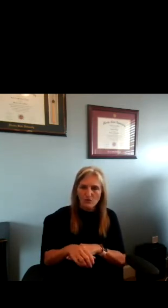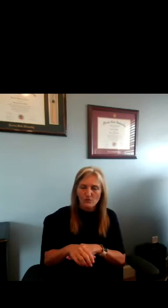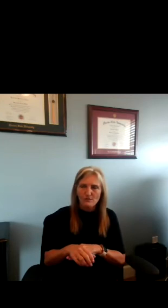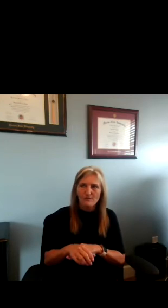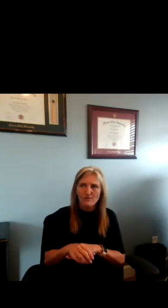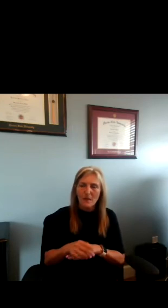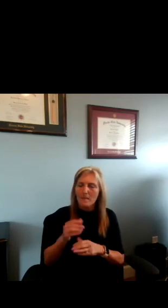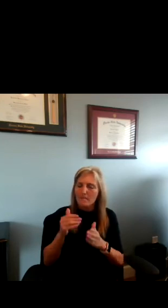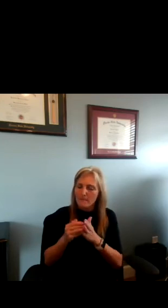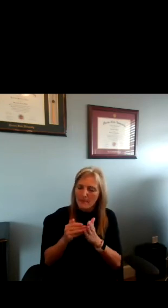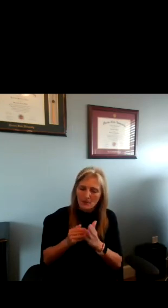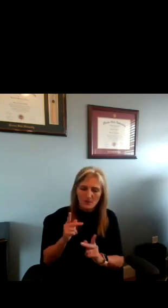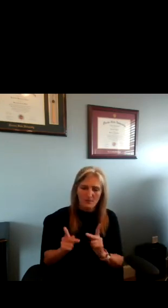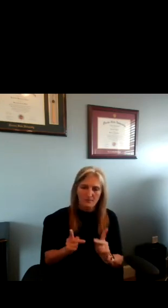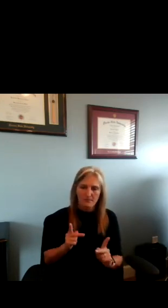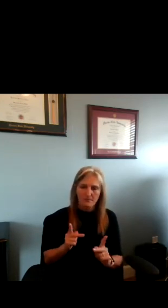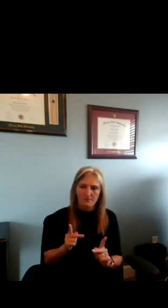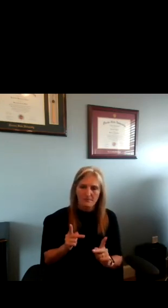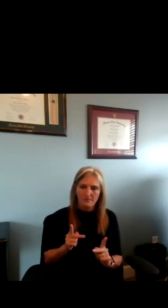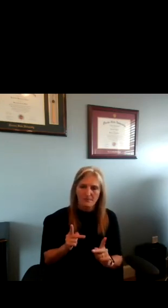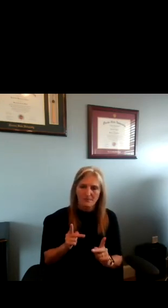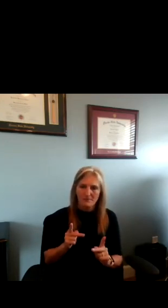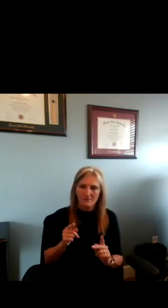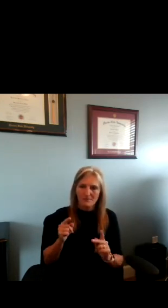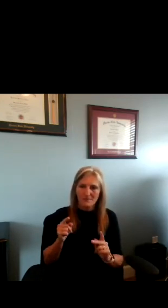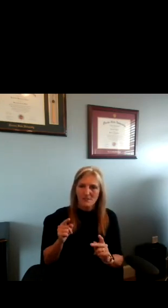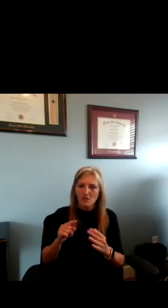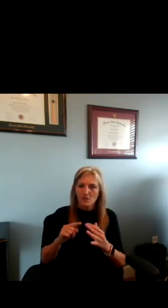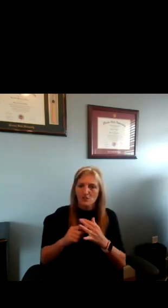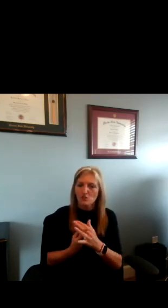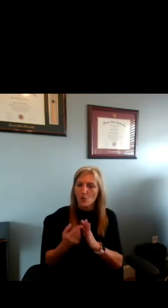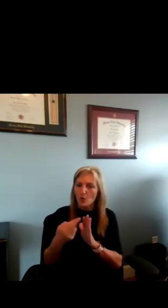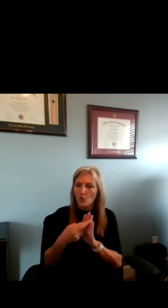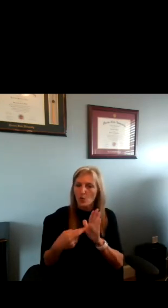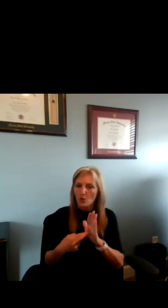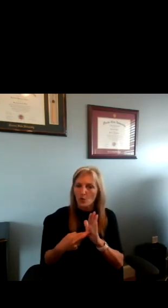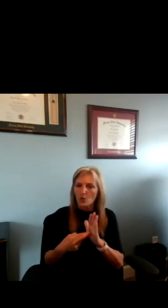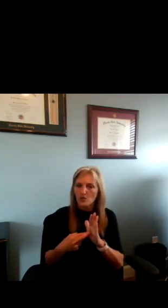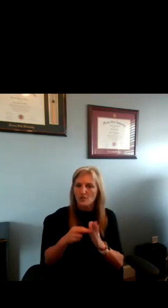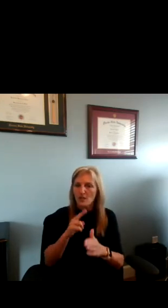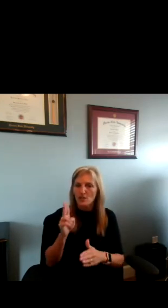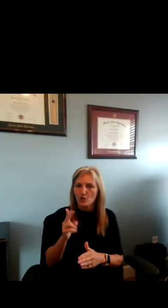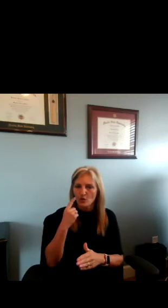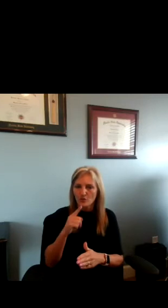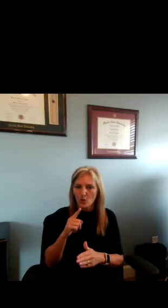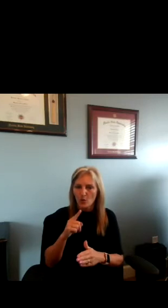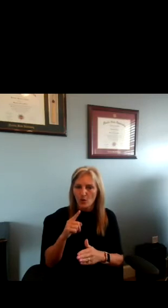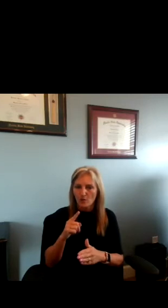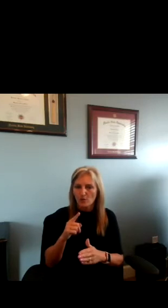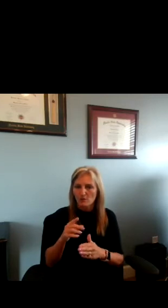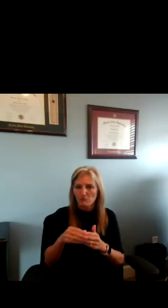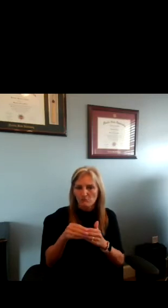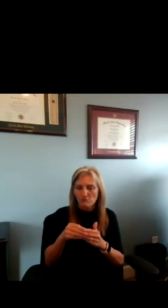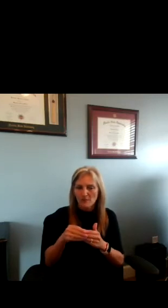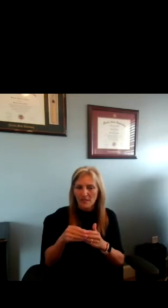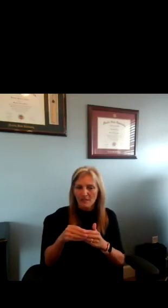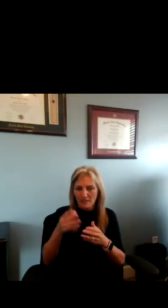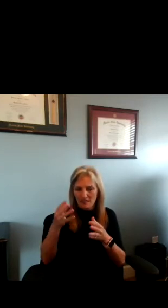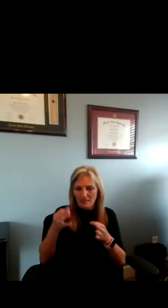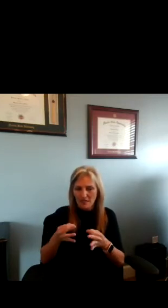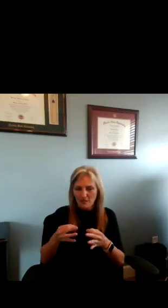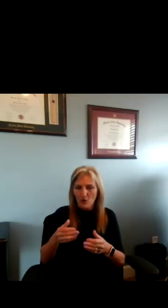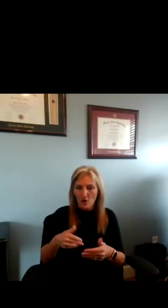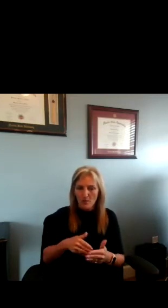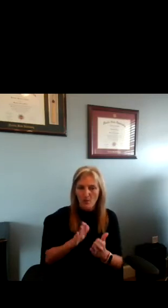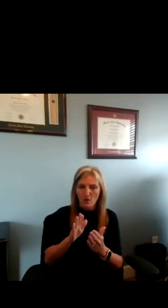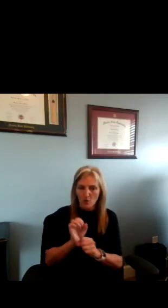Millions of people execute the rules that are levers. They choose to approach their work with